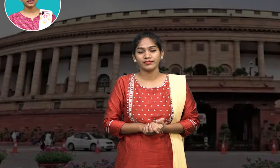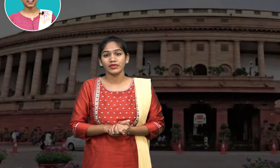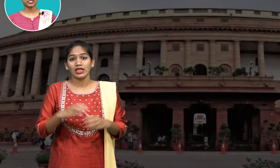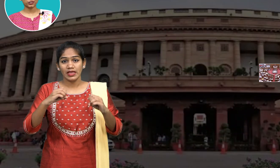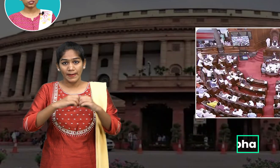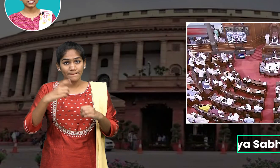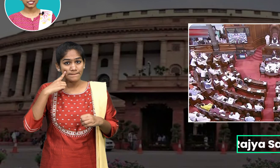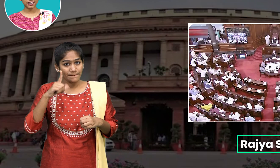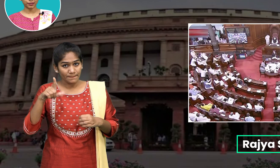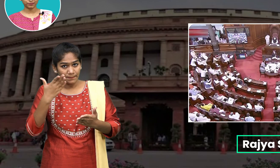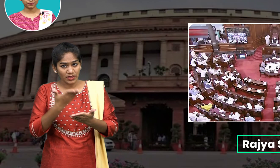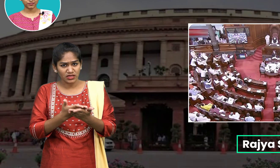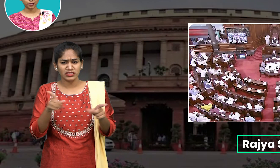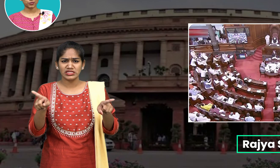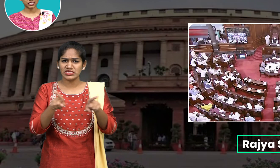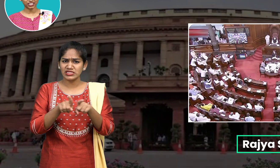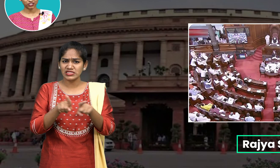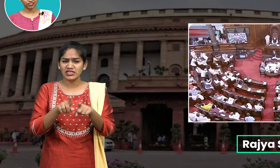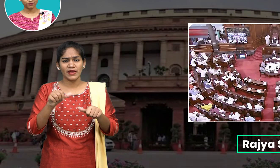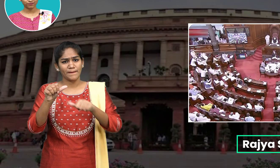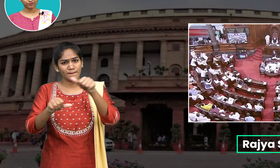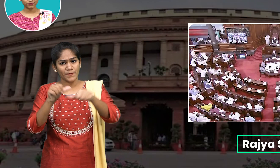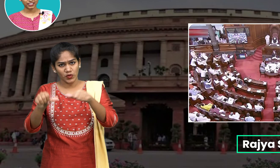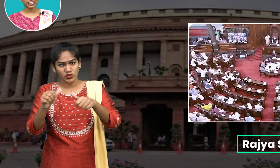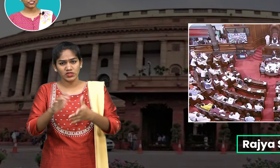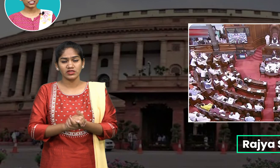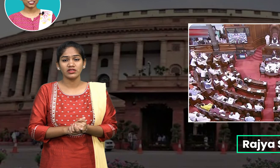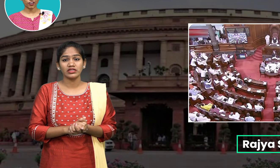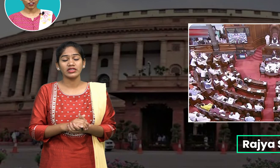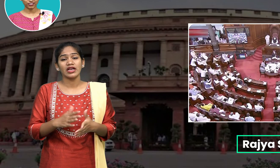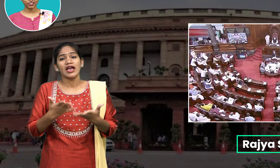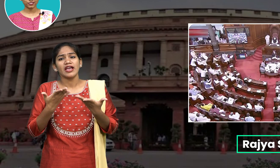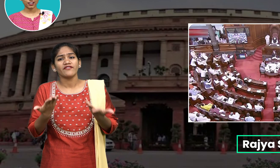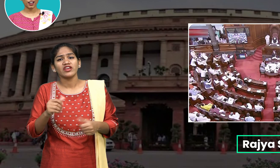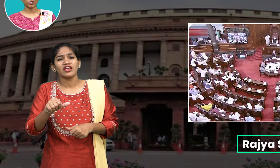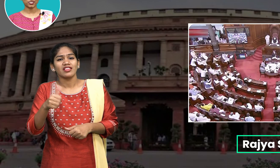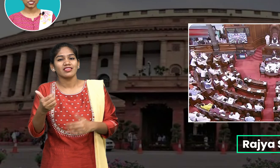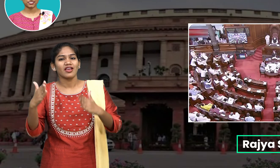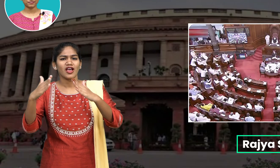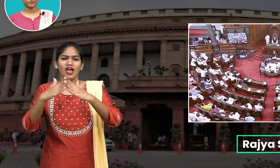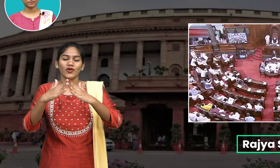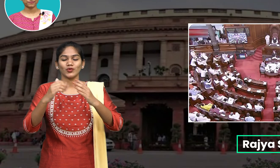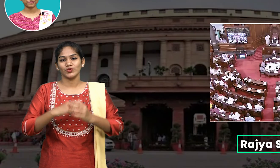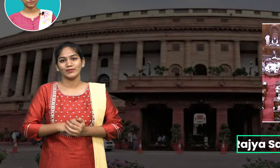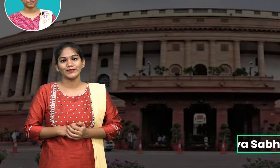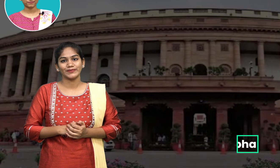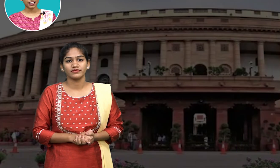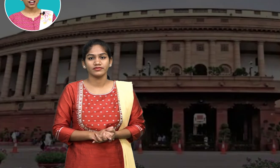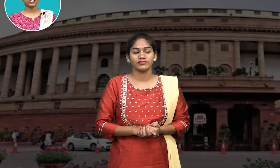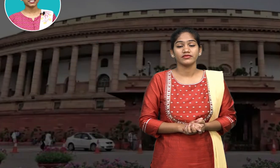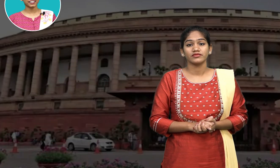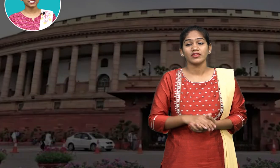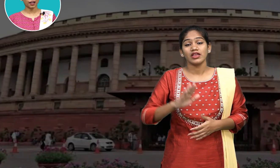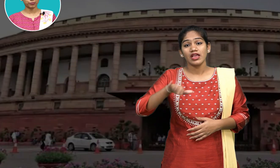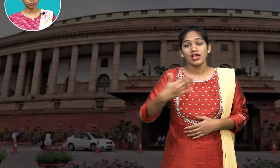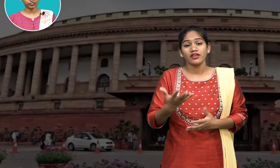The bill undergoes the same procedure even in the other House.